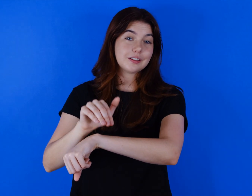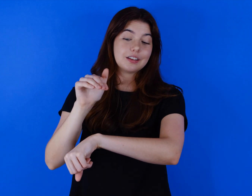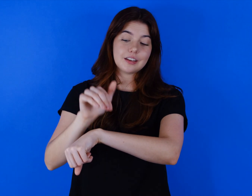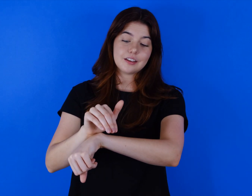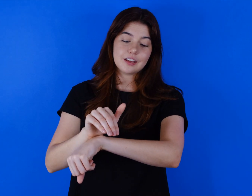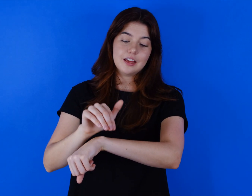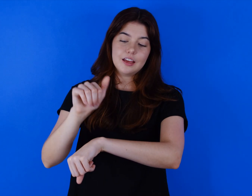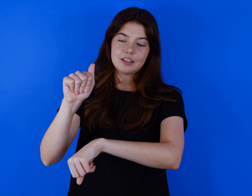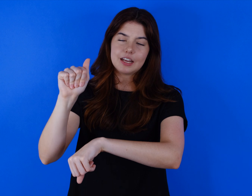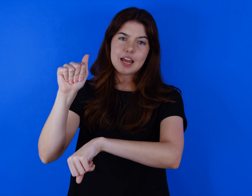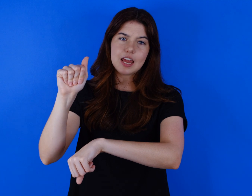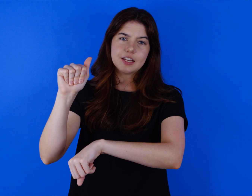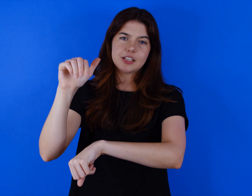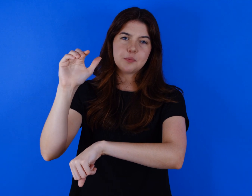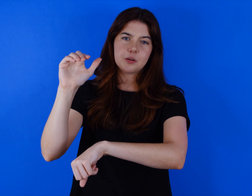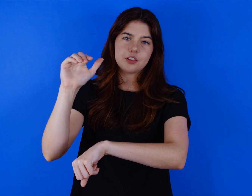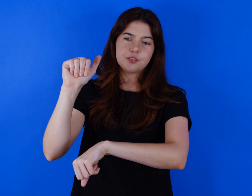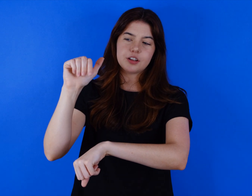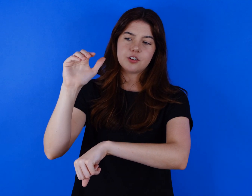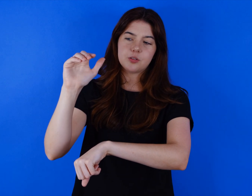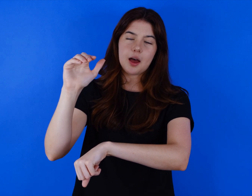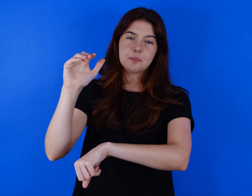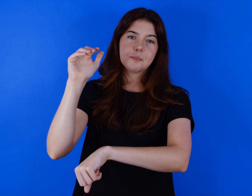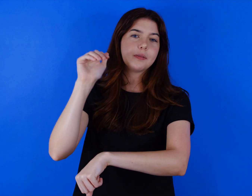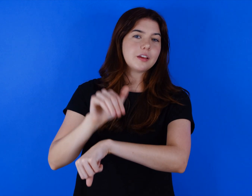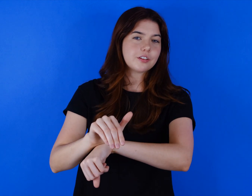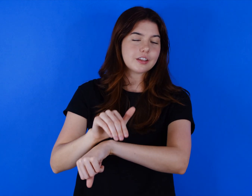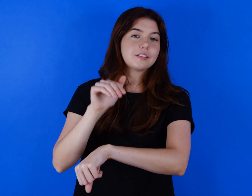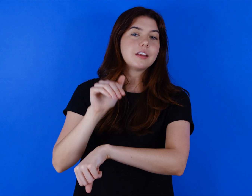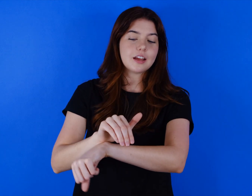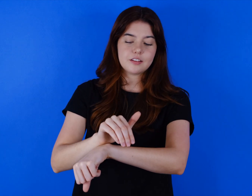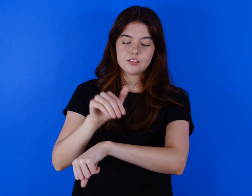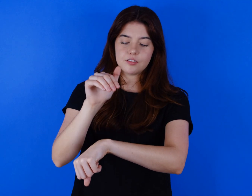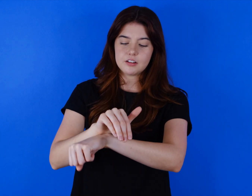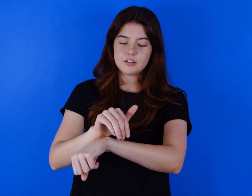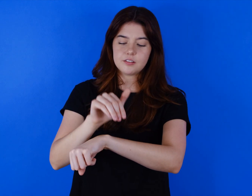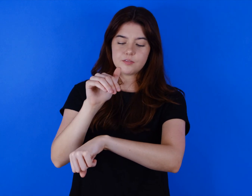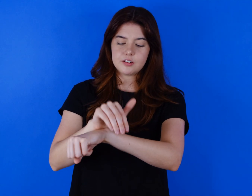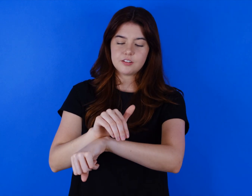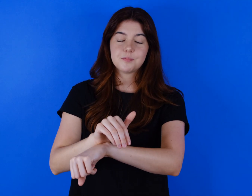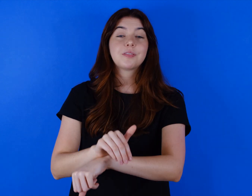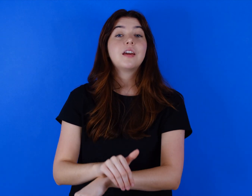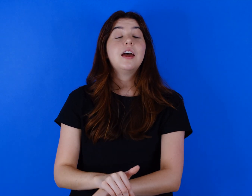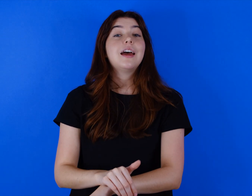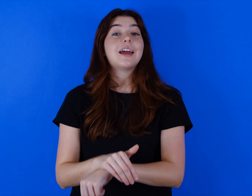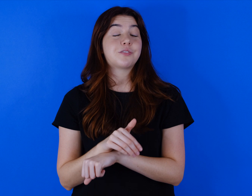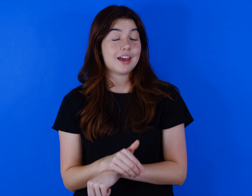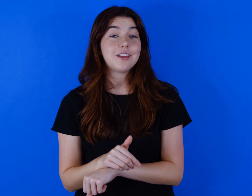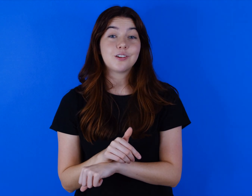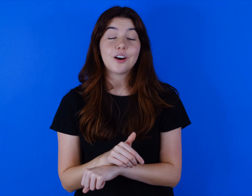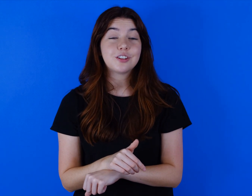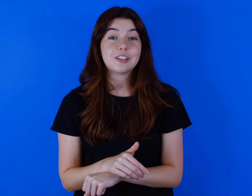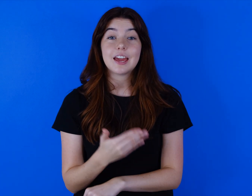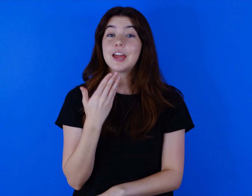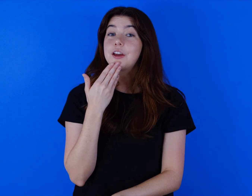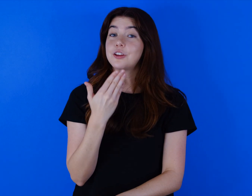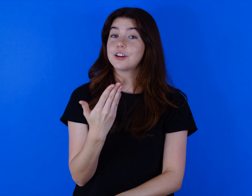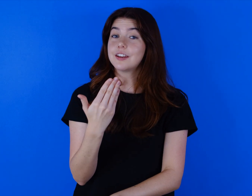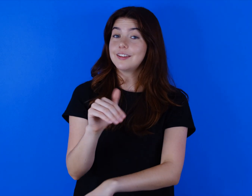night. It's like an A hand shape with your fingers up, and it goes like this, night, night, night. And for that, you can also say good